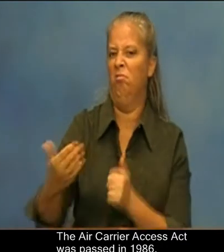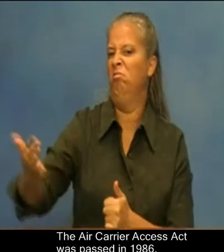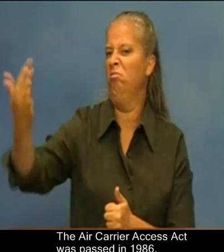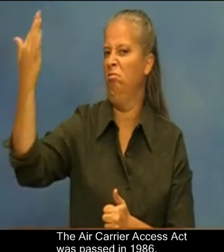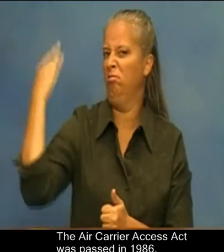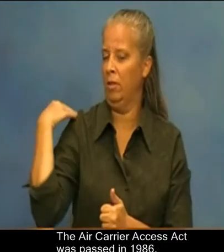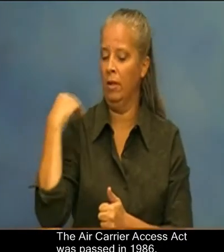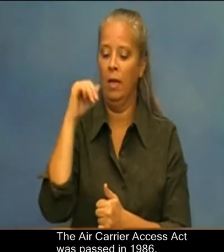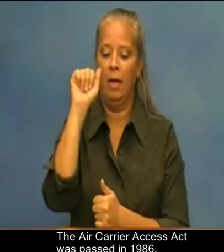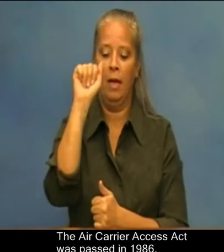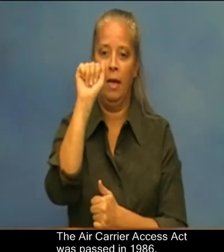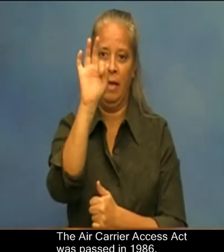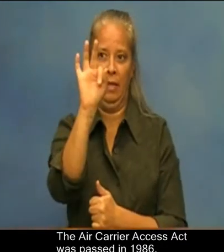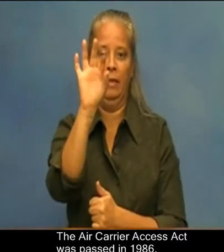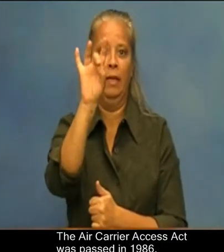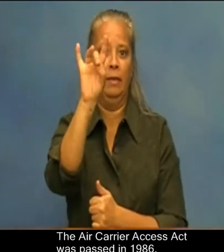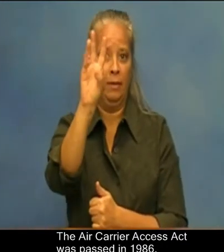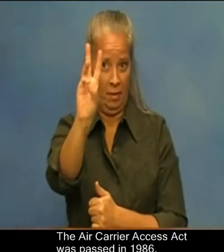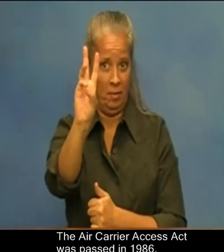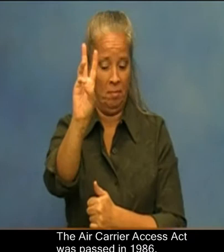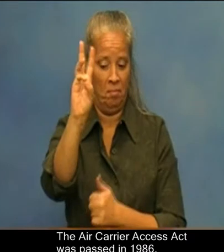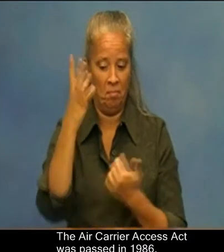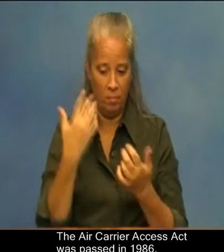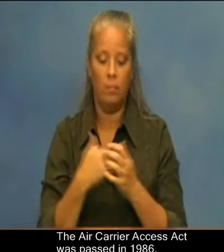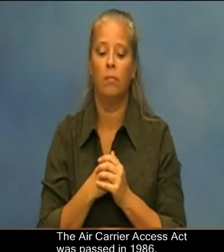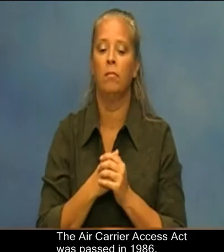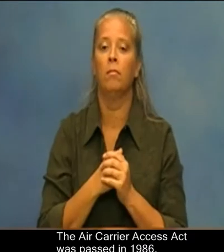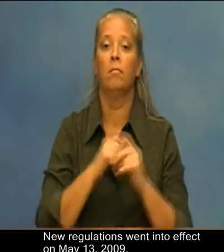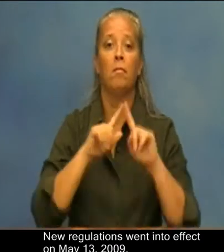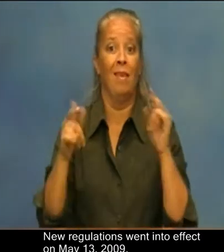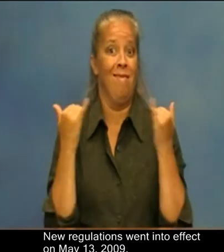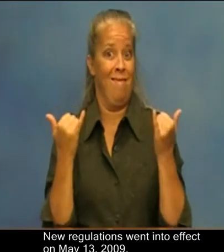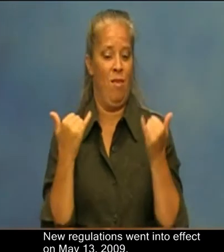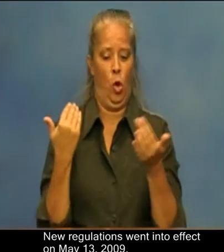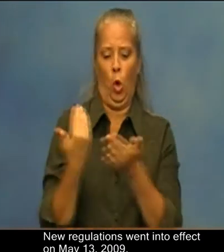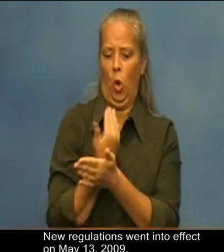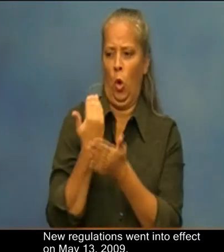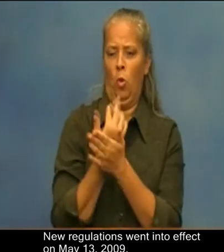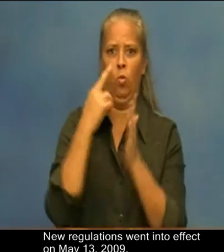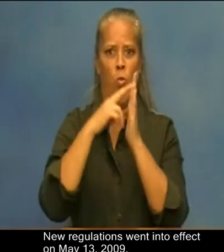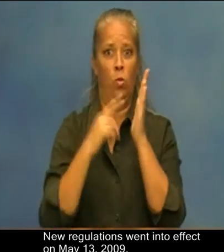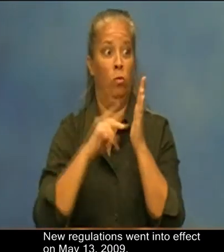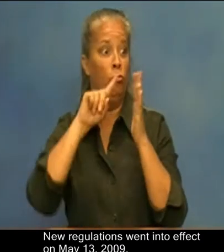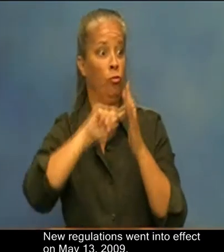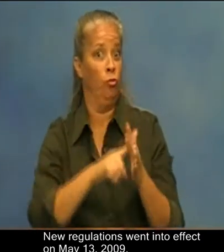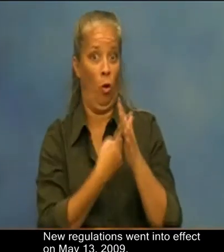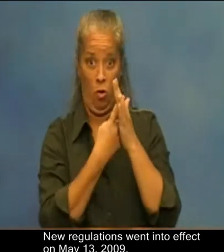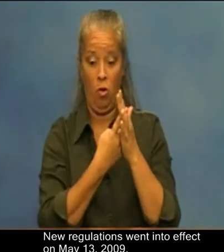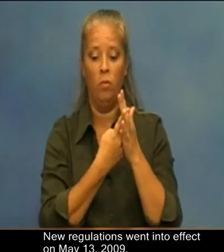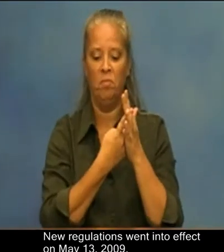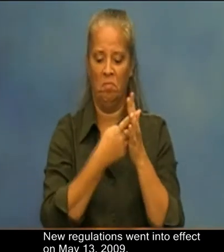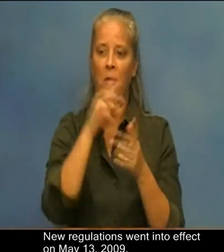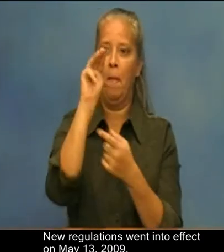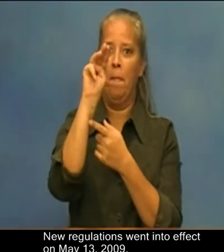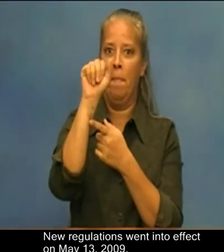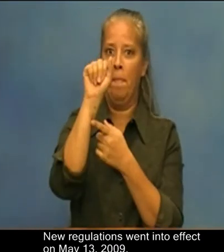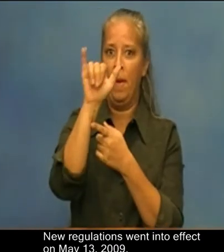The Air Carrier Access Act was passed in 1986. New regulations went into effect